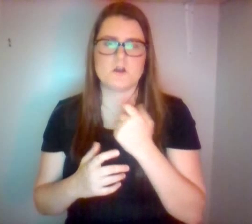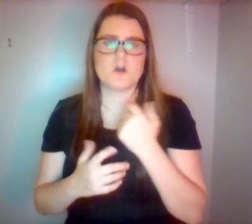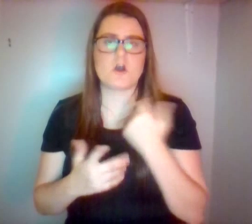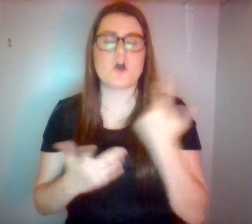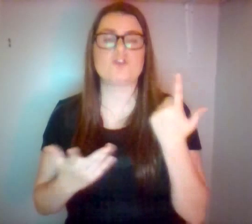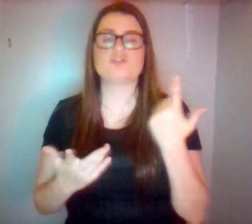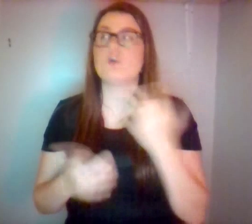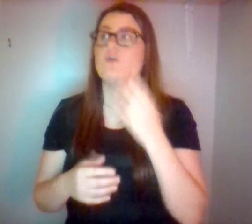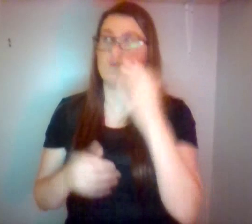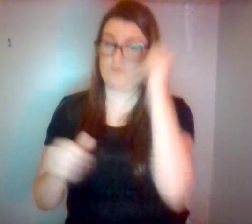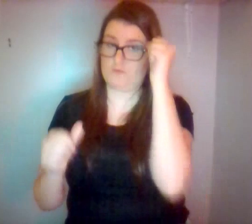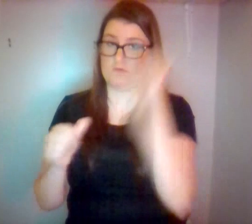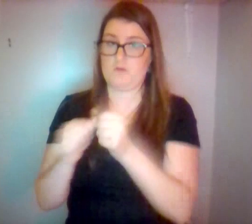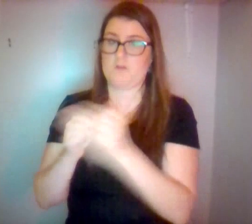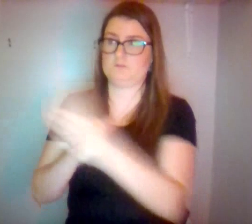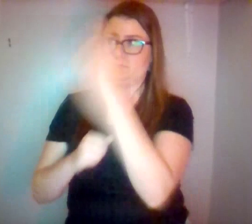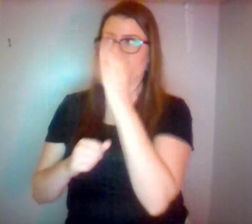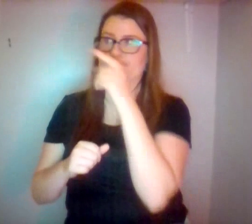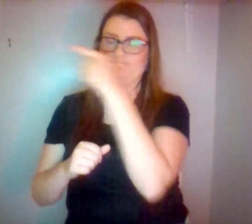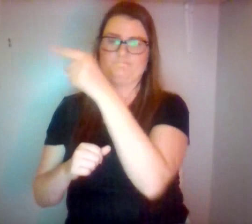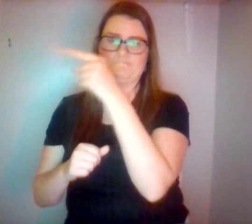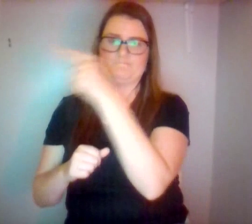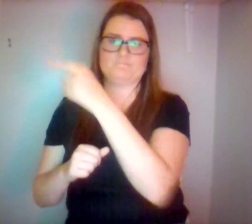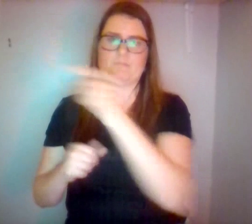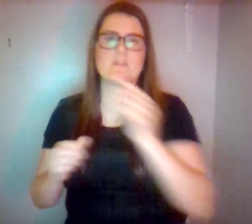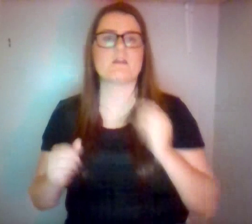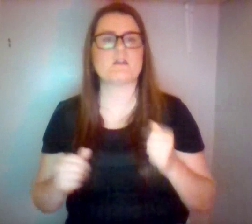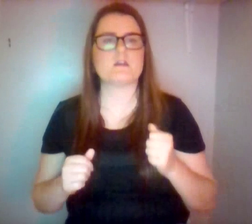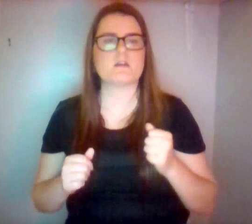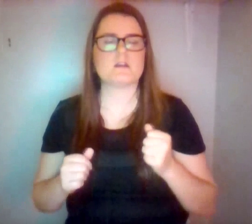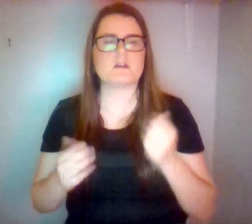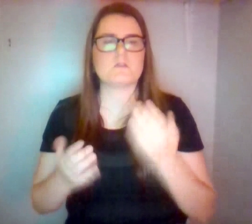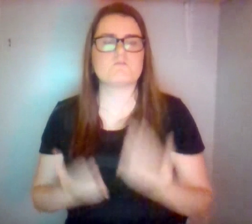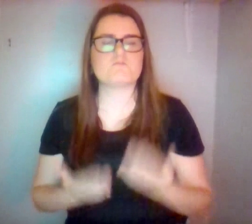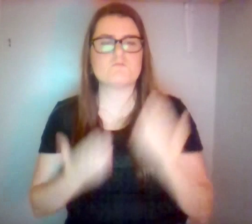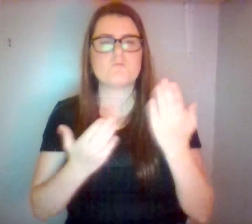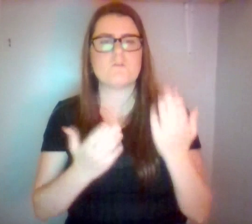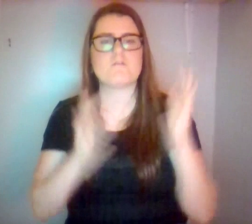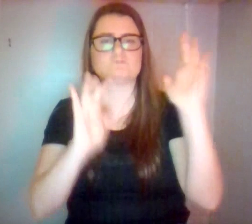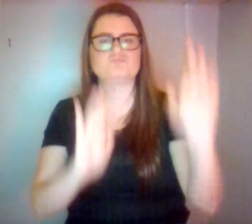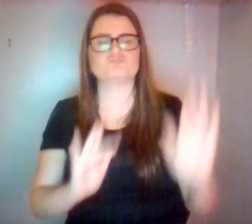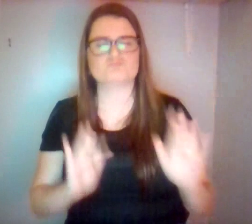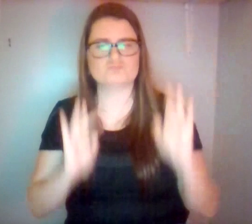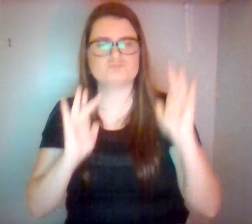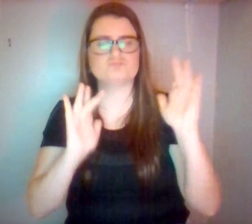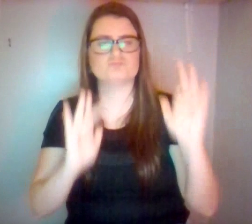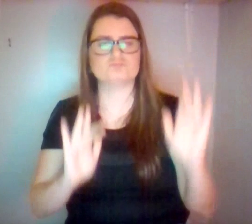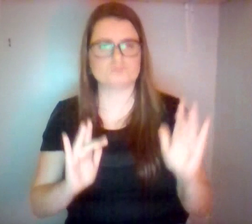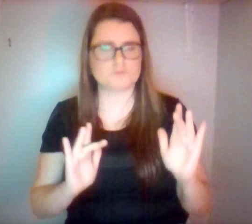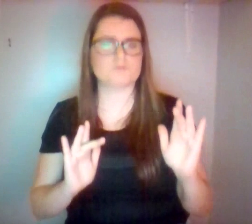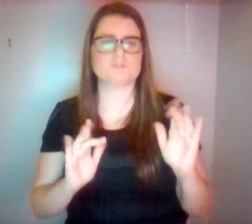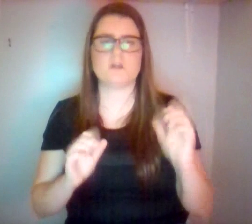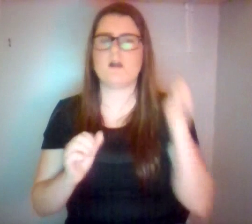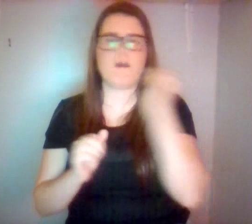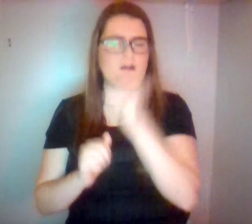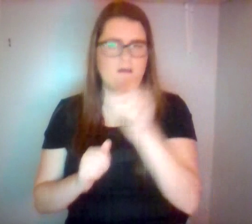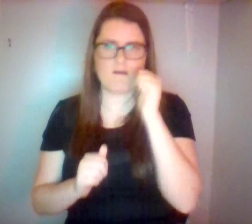mercy, we don't lose heart. And it gave me tremendous encouragement. And God worked